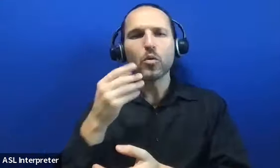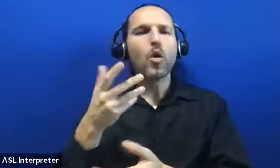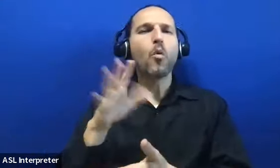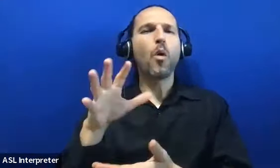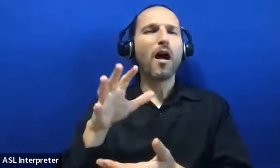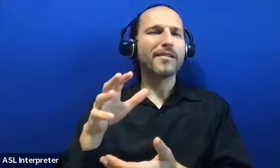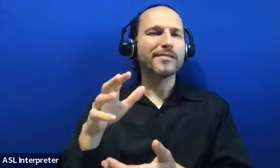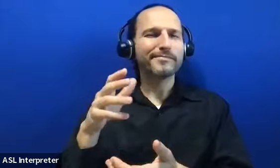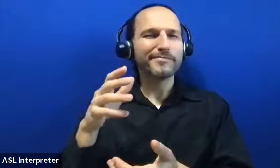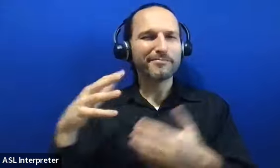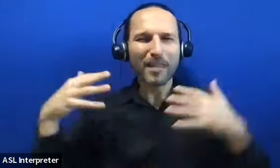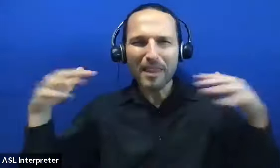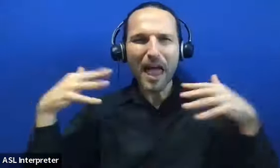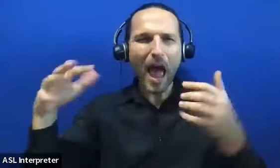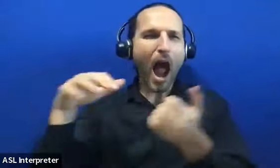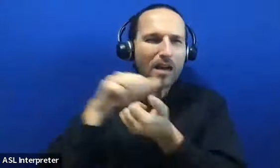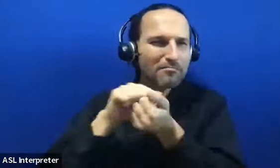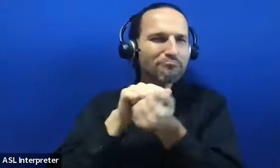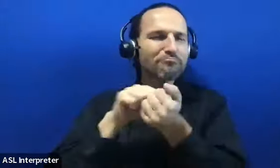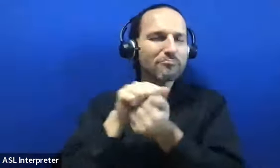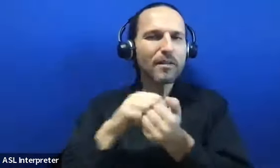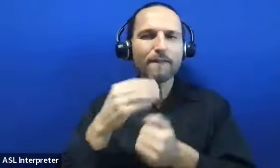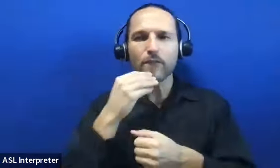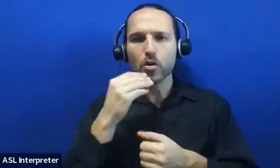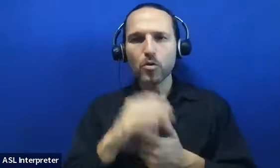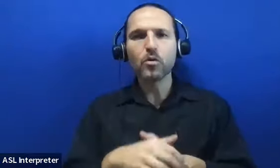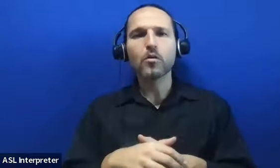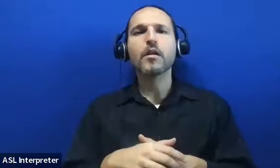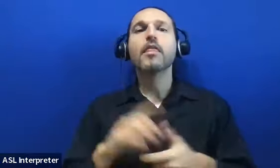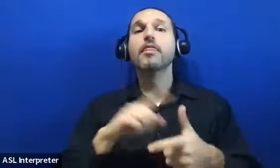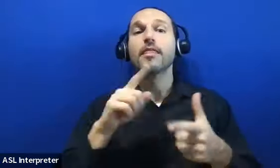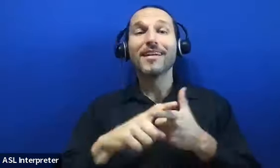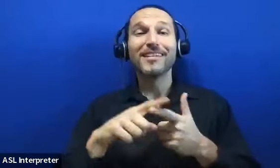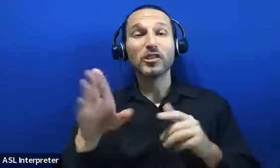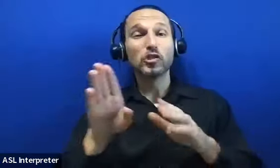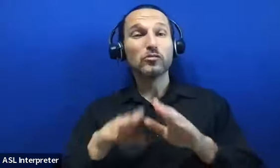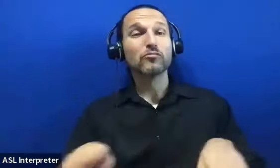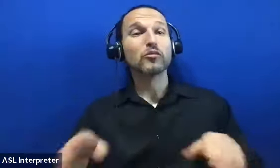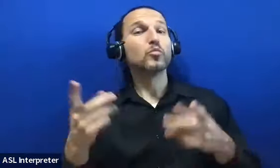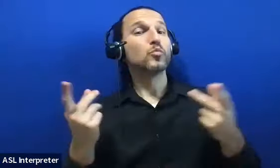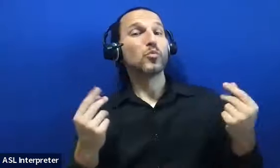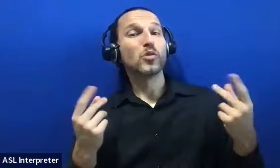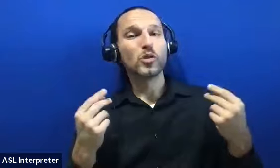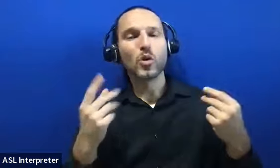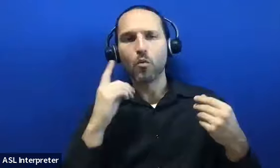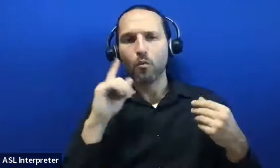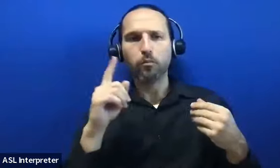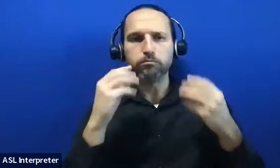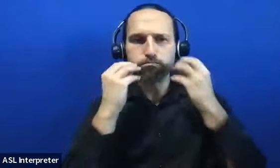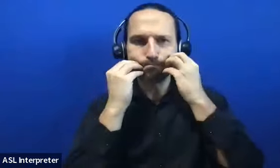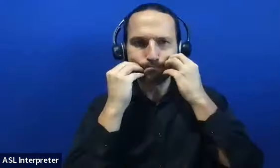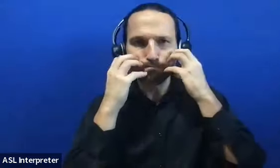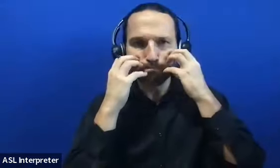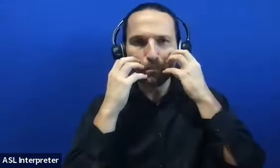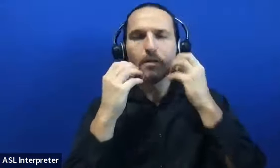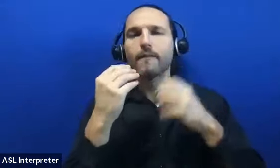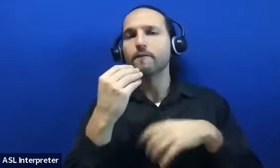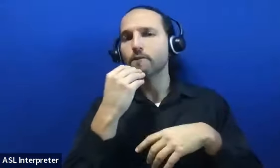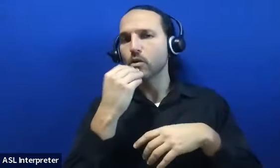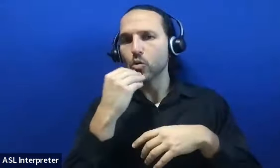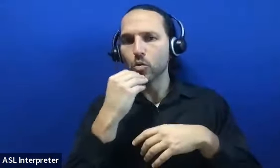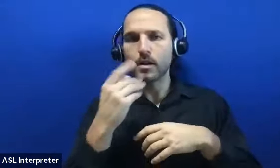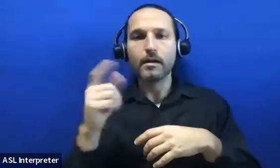food. This can cause children to pocket their food in cheeks because they may not be